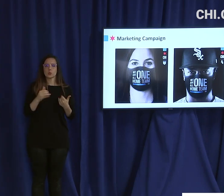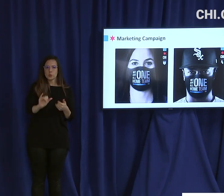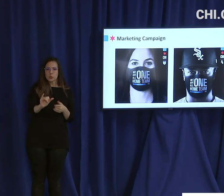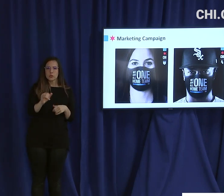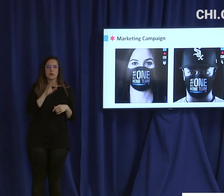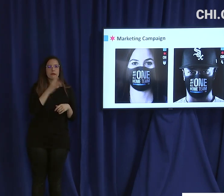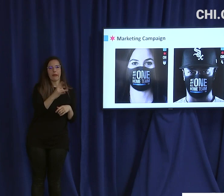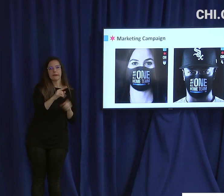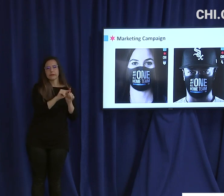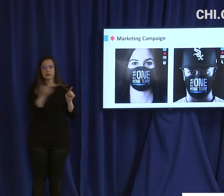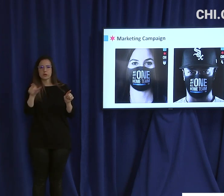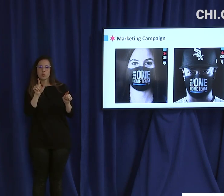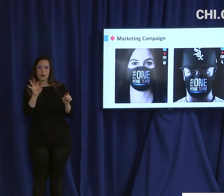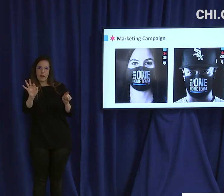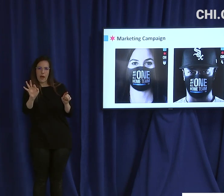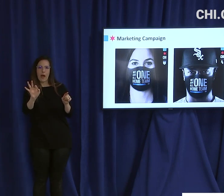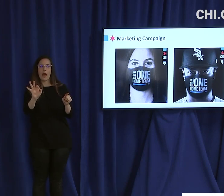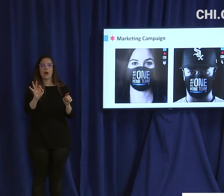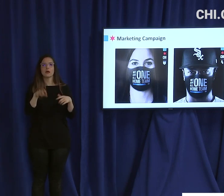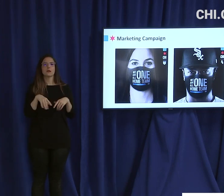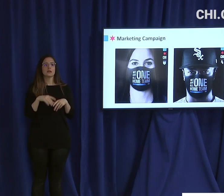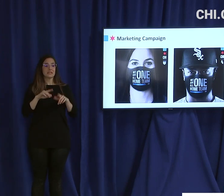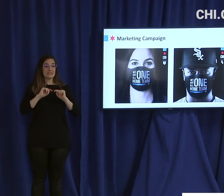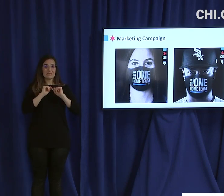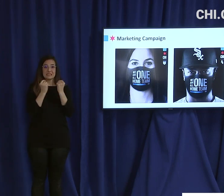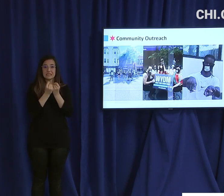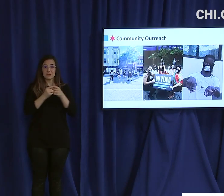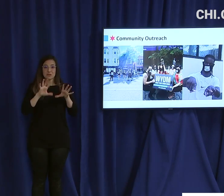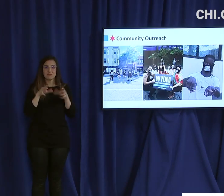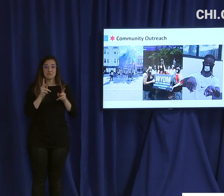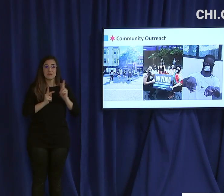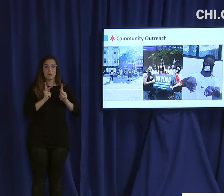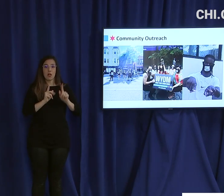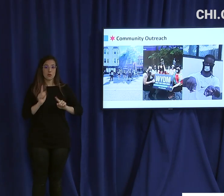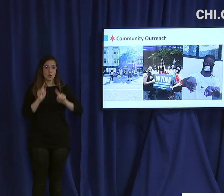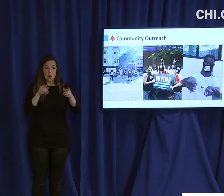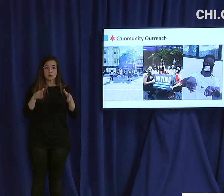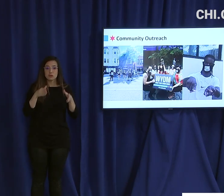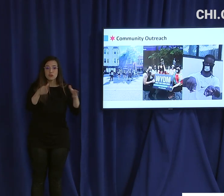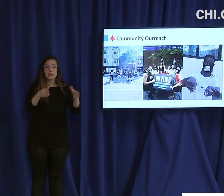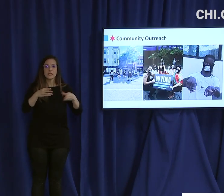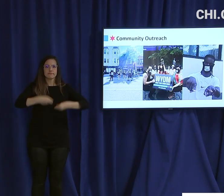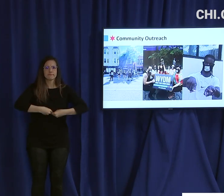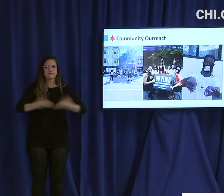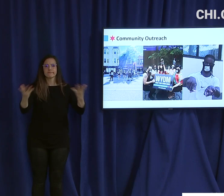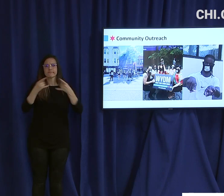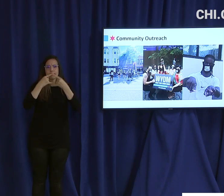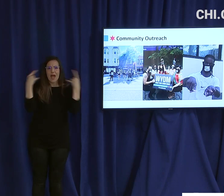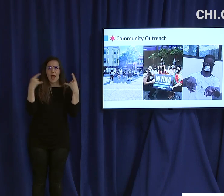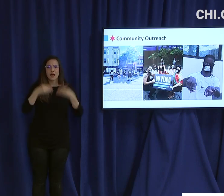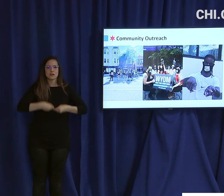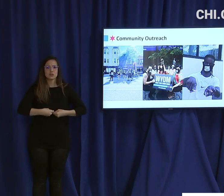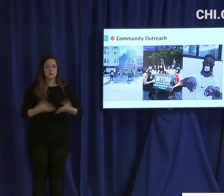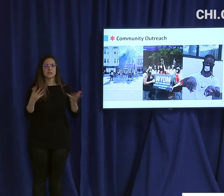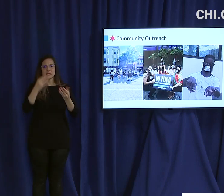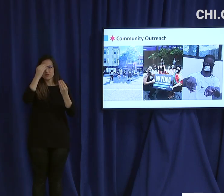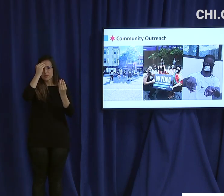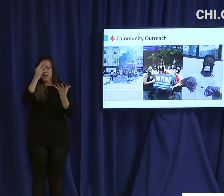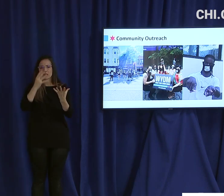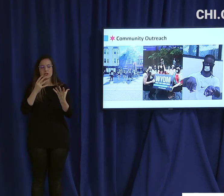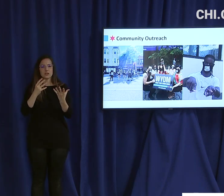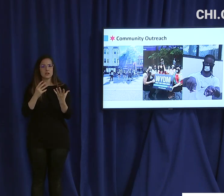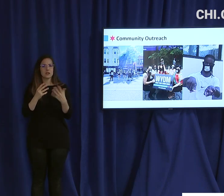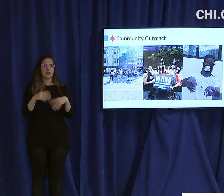going out, really distributing masks, distributing good information, a lot of youth-focused work, and